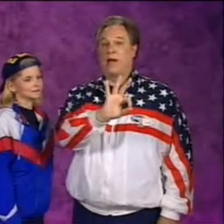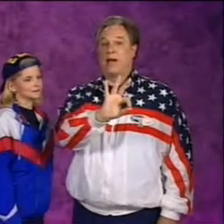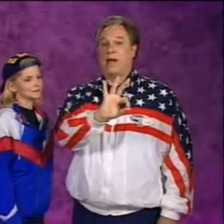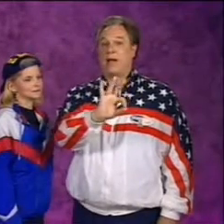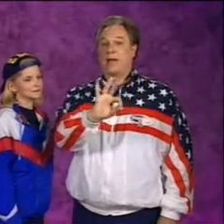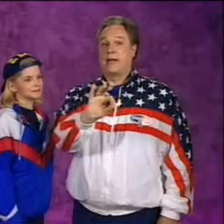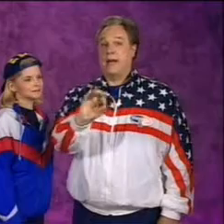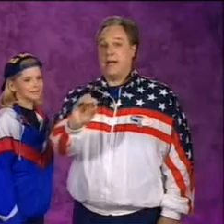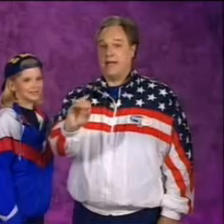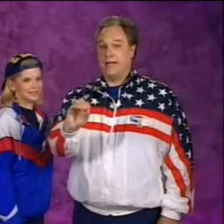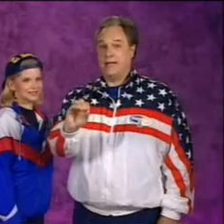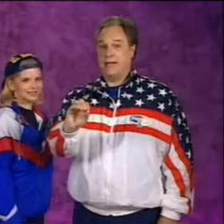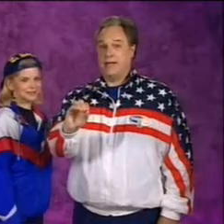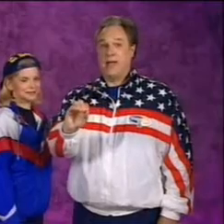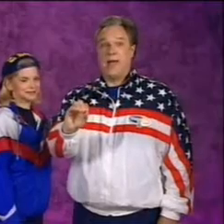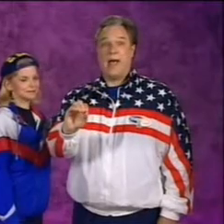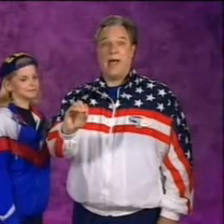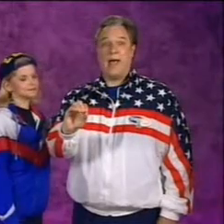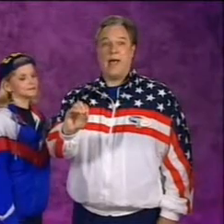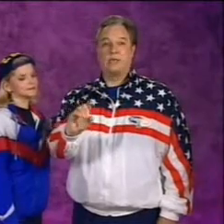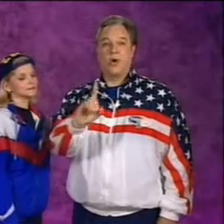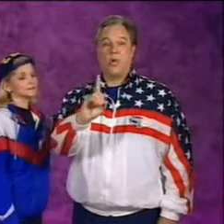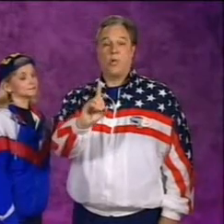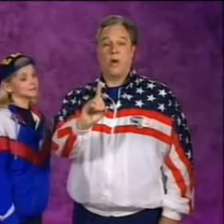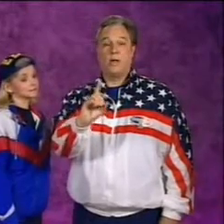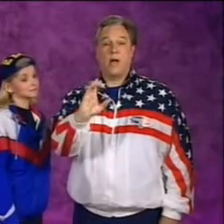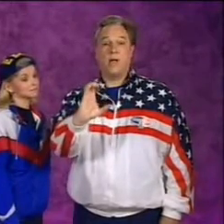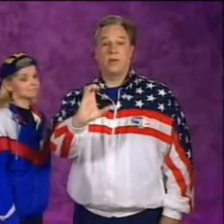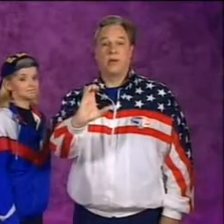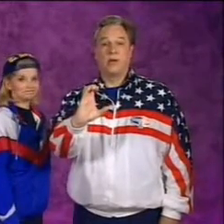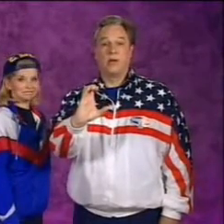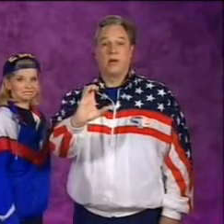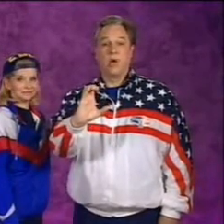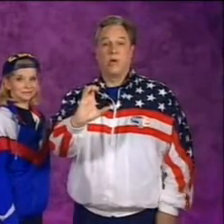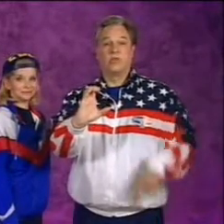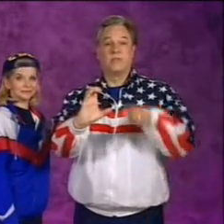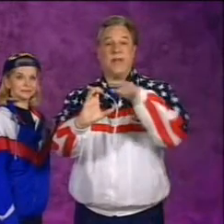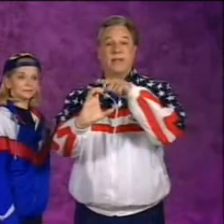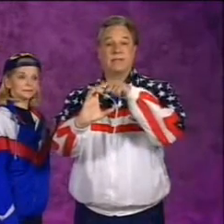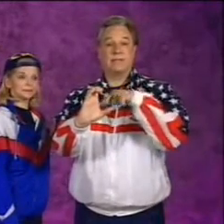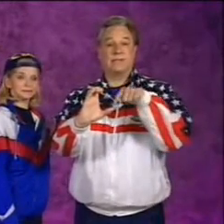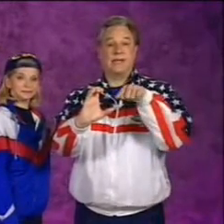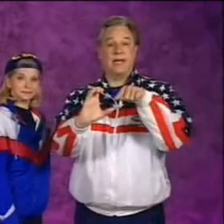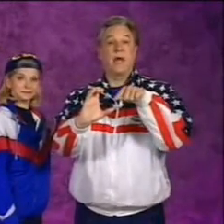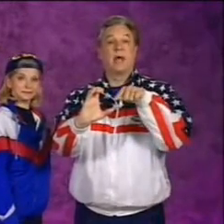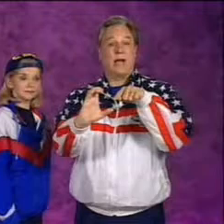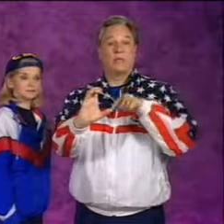and 30, 40, 50, up to 100, and promised we would get to the rest of the numbers in a later